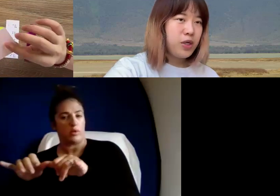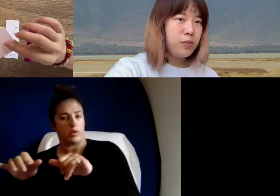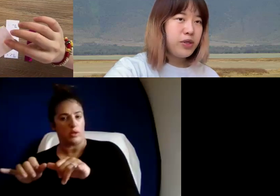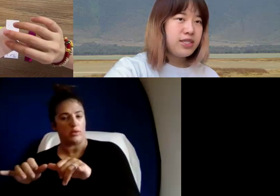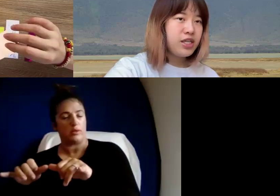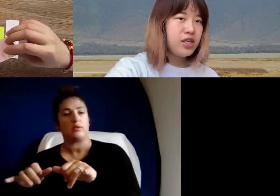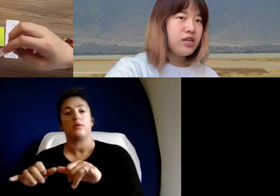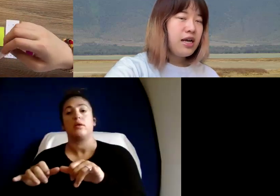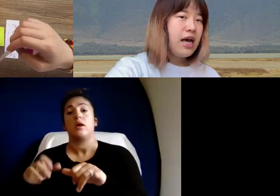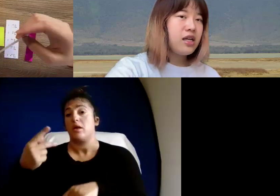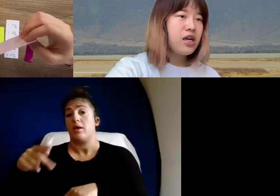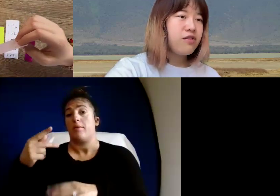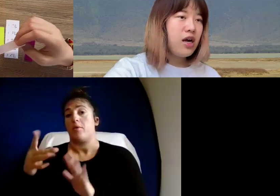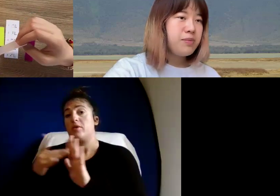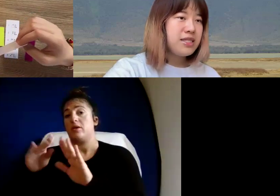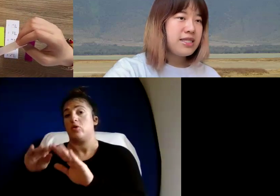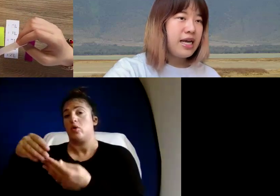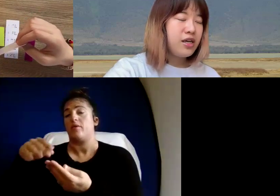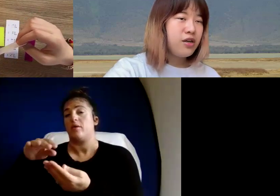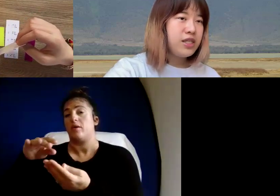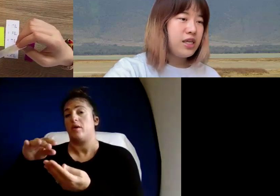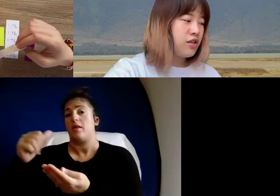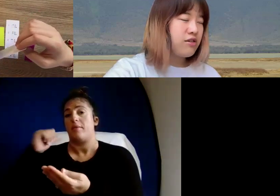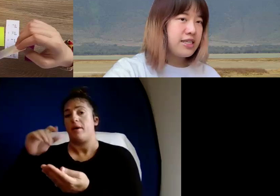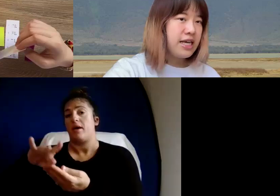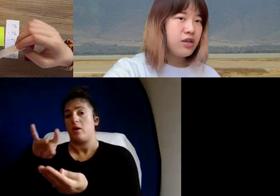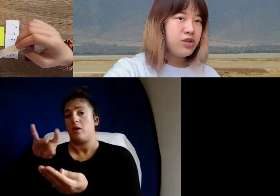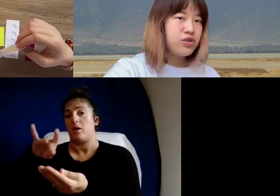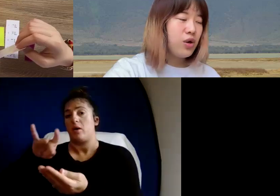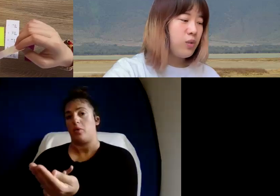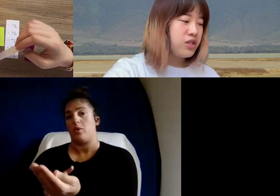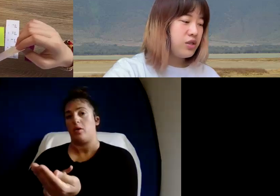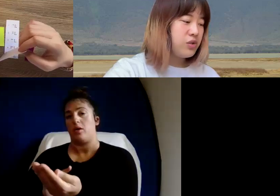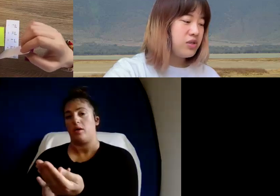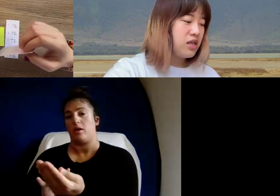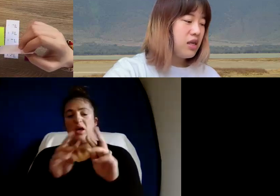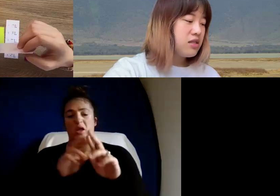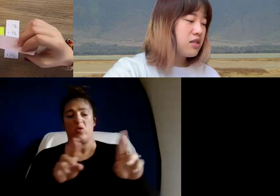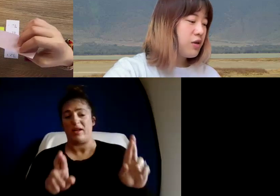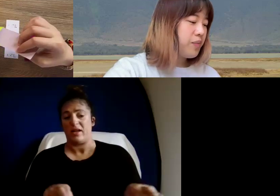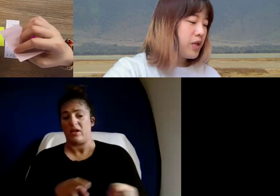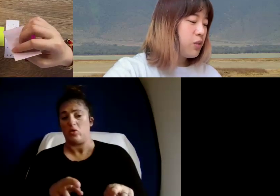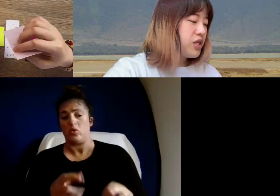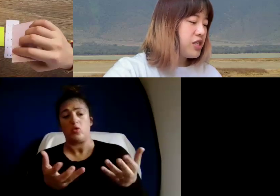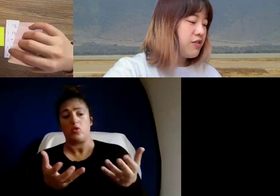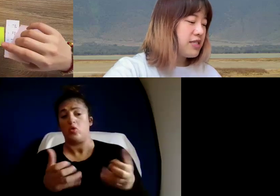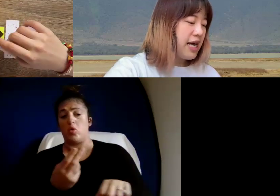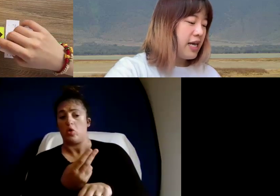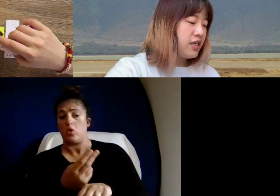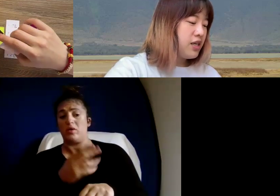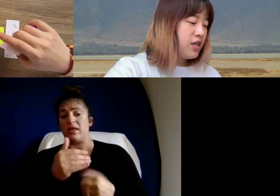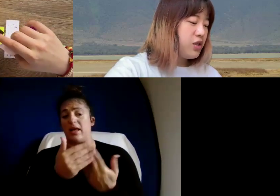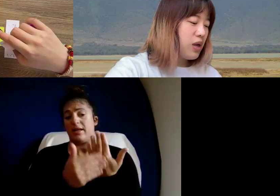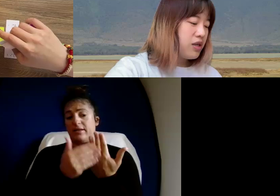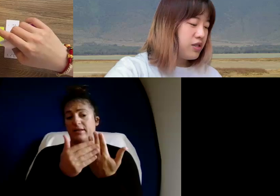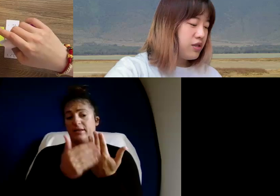of the purple sticker and cover up the side of the other rectangle you don't want to use. So whichever